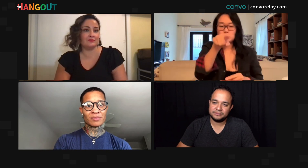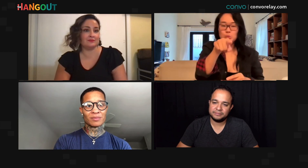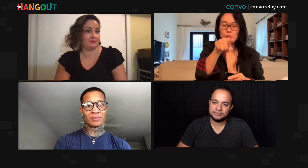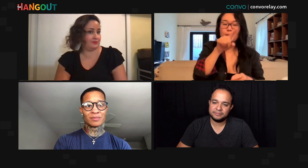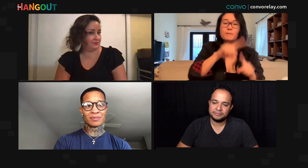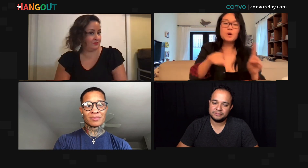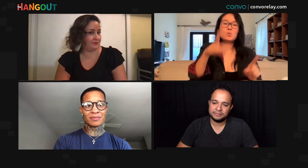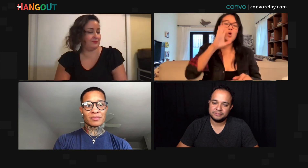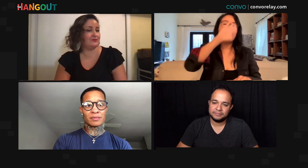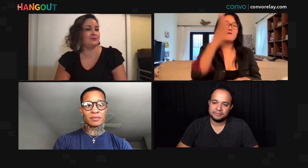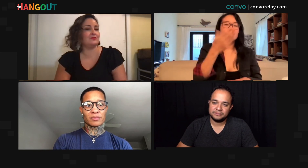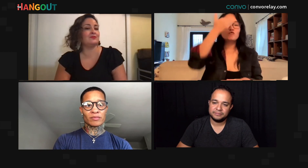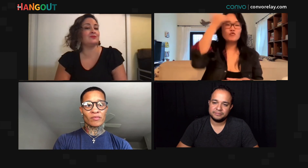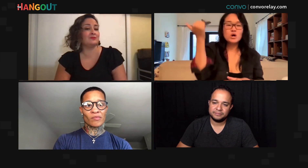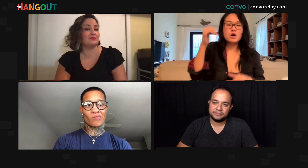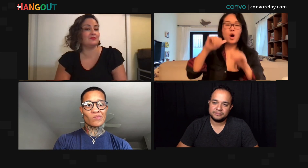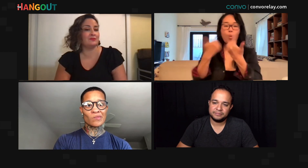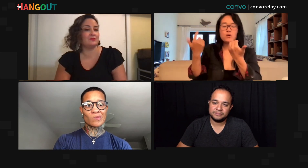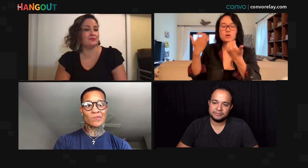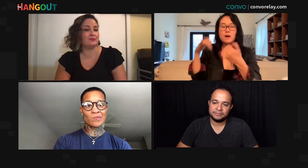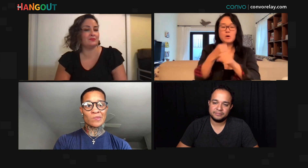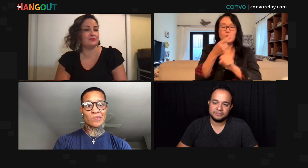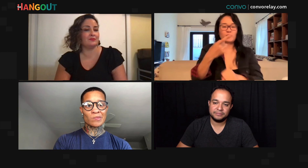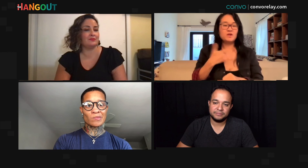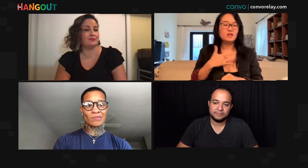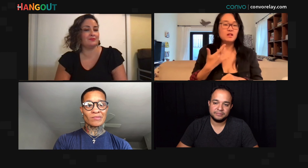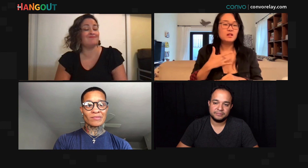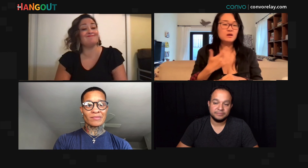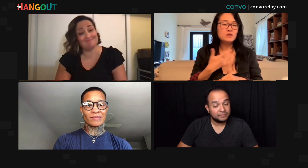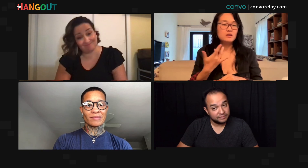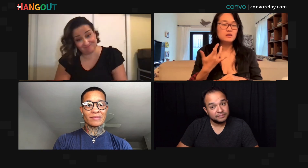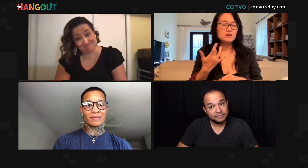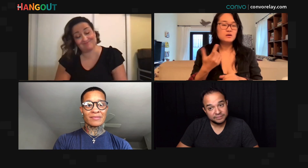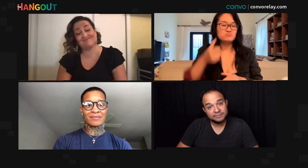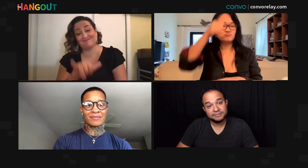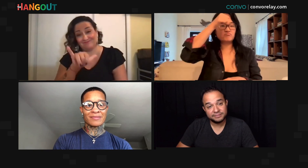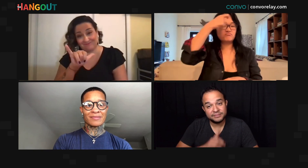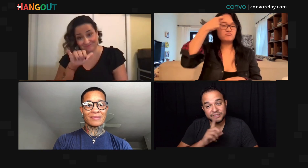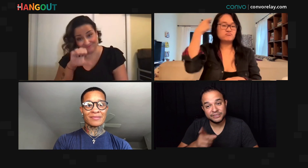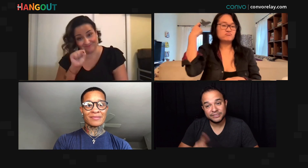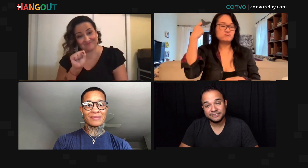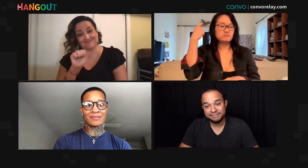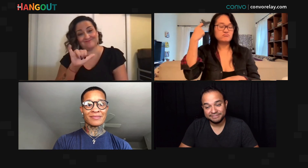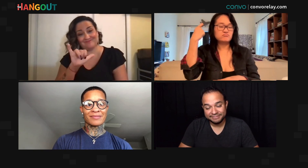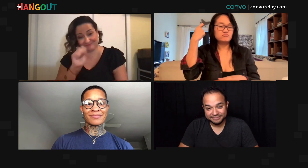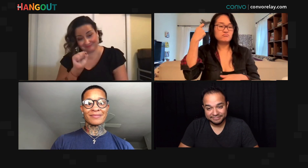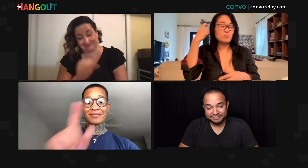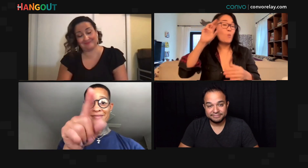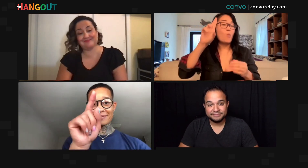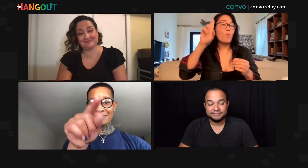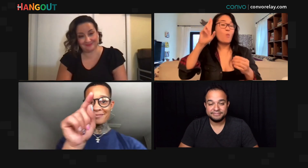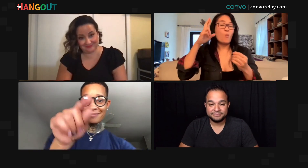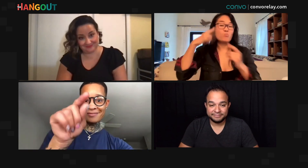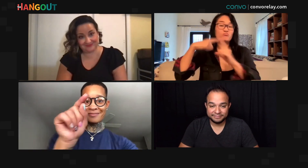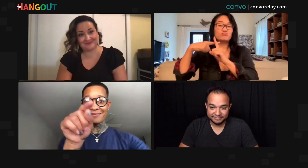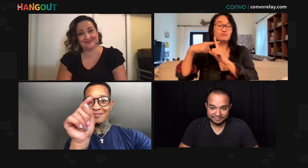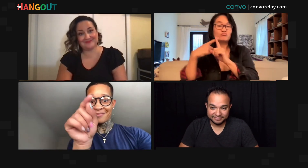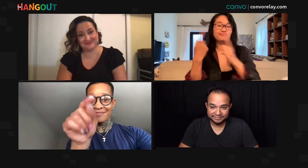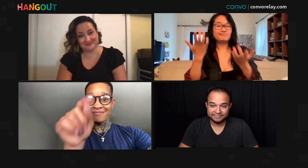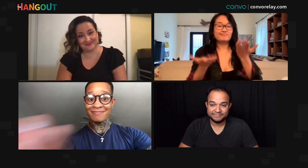what a person says to you, but you'll never forget how they make you feel. Mm, It's just one of those things that stick with you.